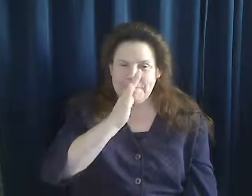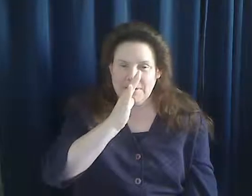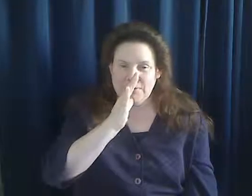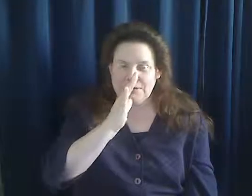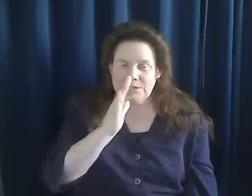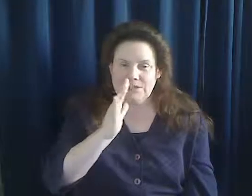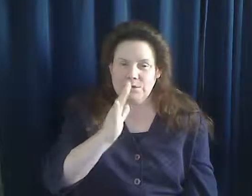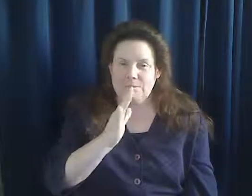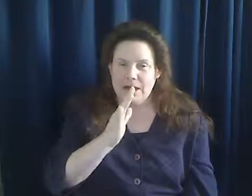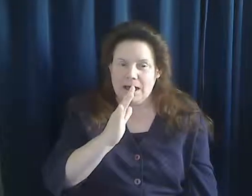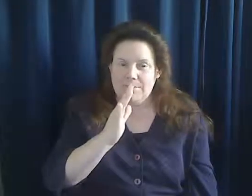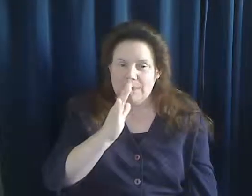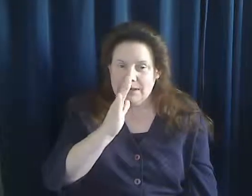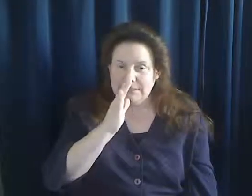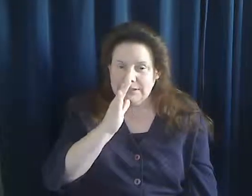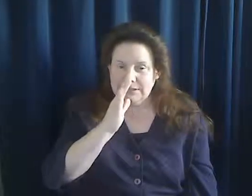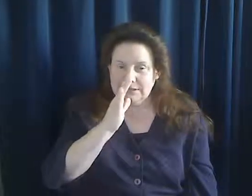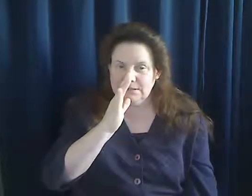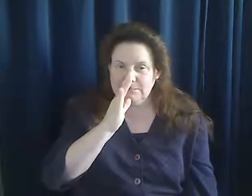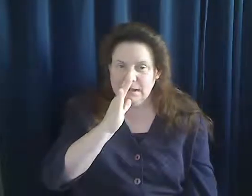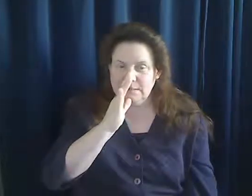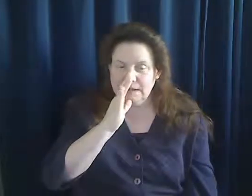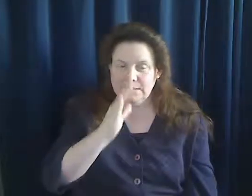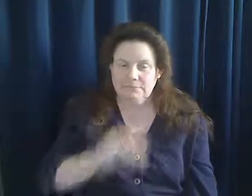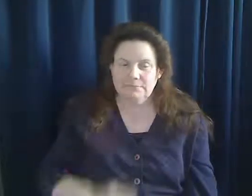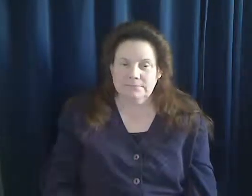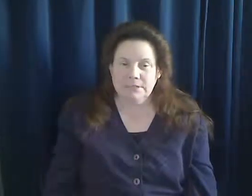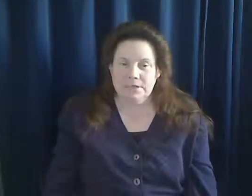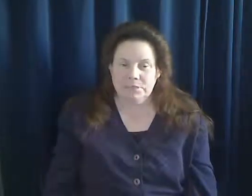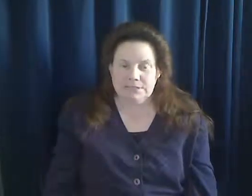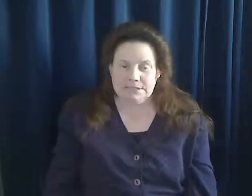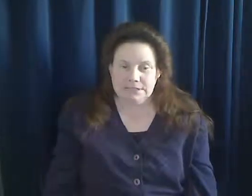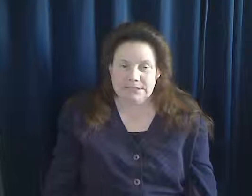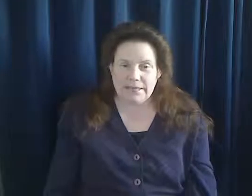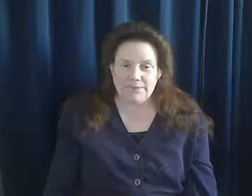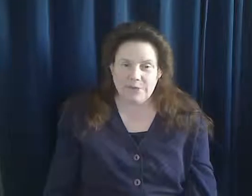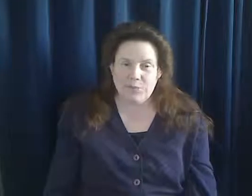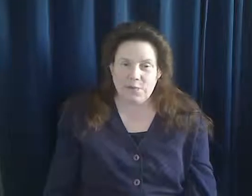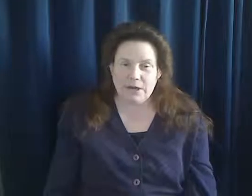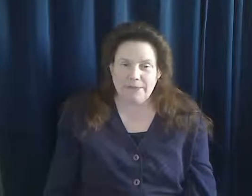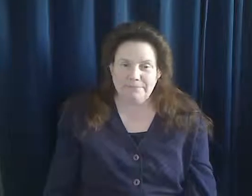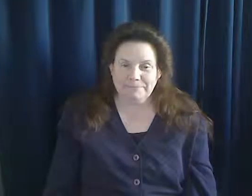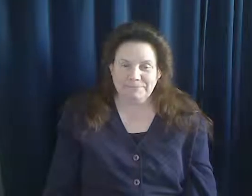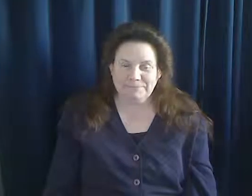mother. It's also mom, mommy, mama. What's the sign for boy?